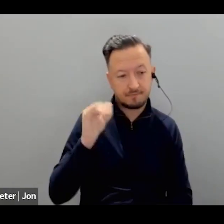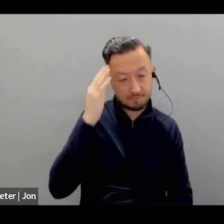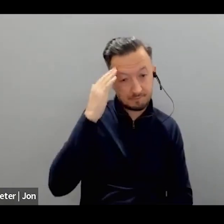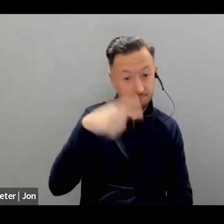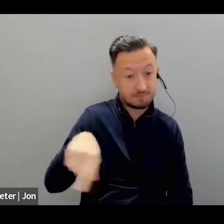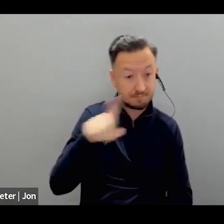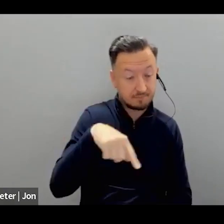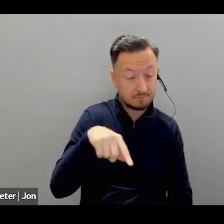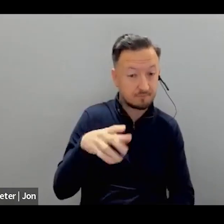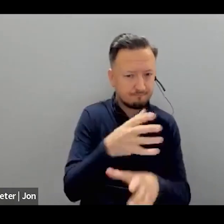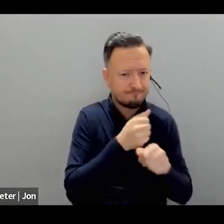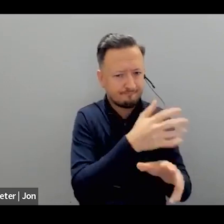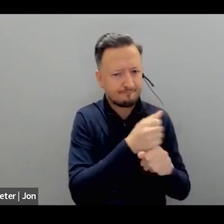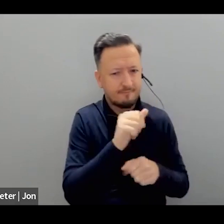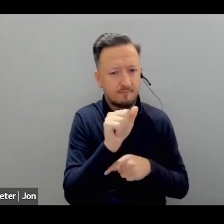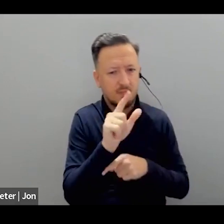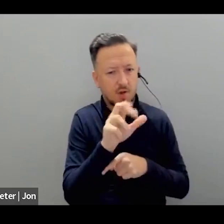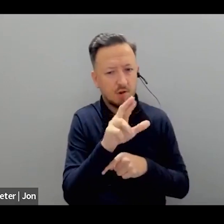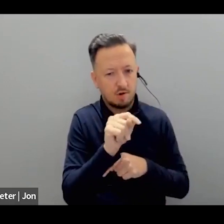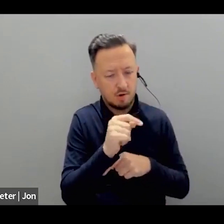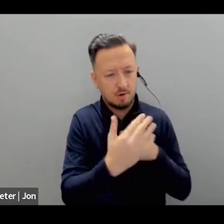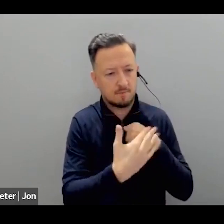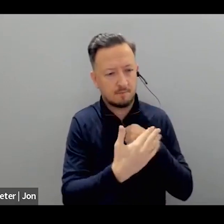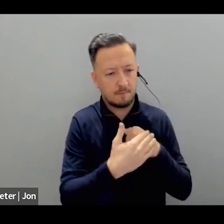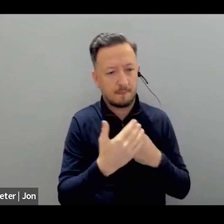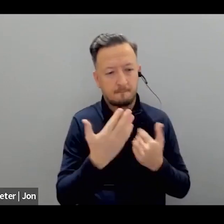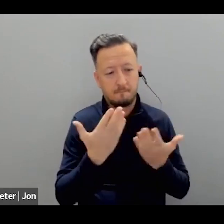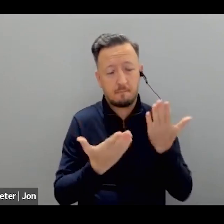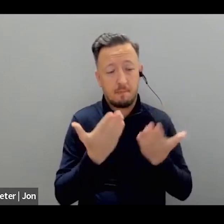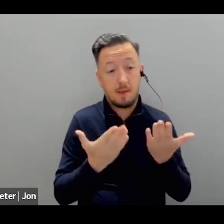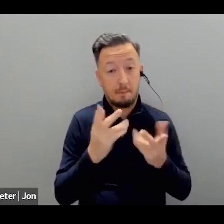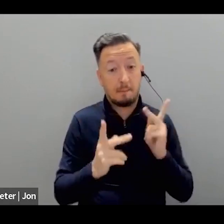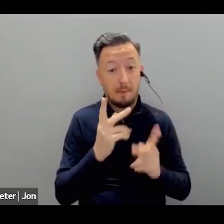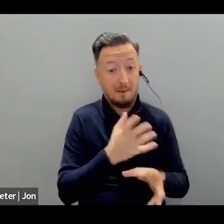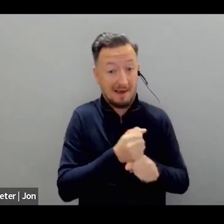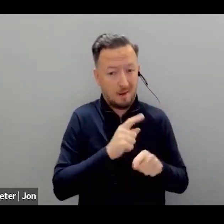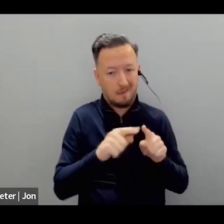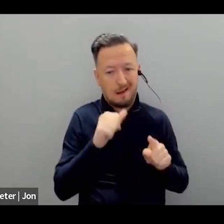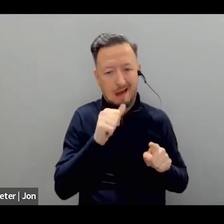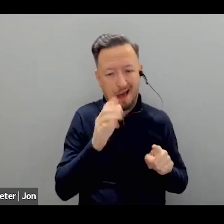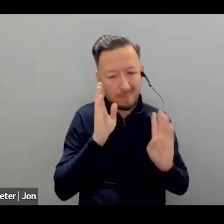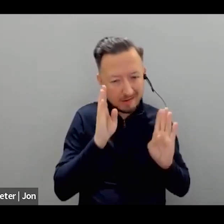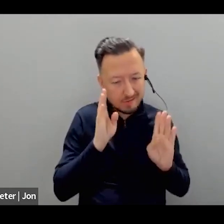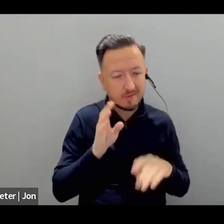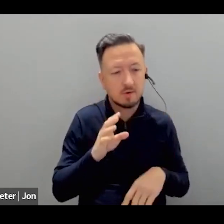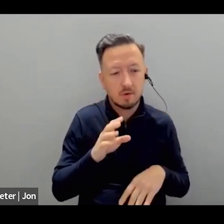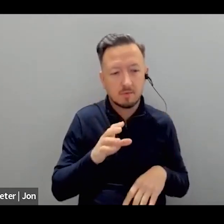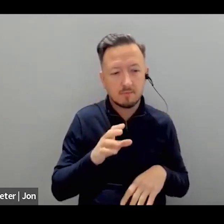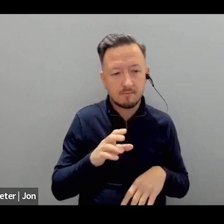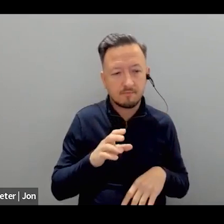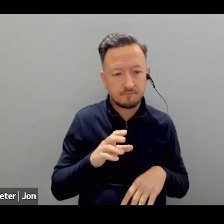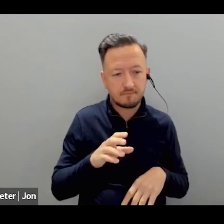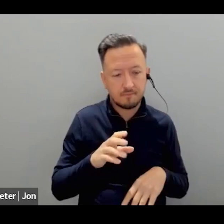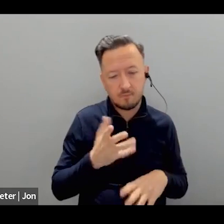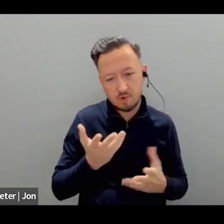tired of getting. And probably not a lot of people are listening to. So yeah, we've got a pretty